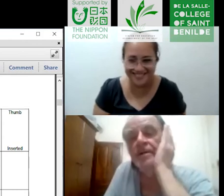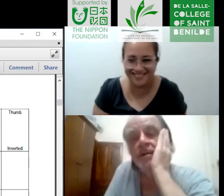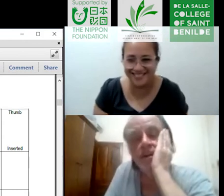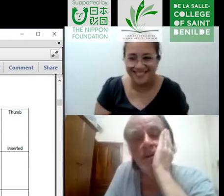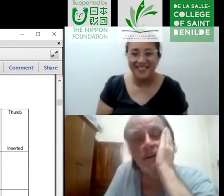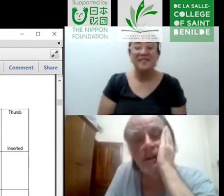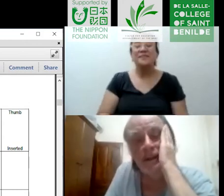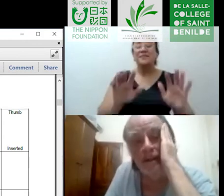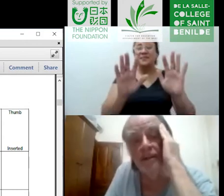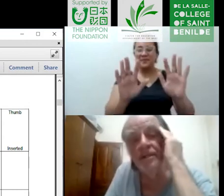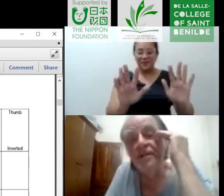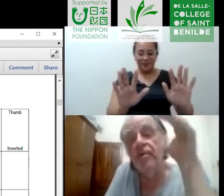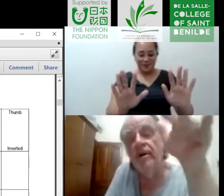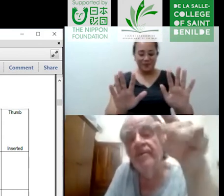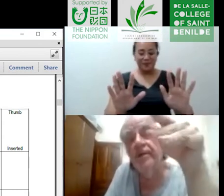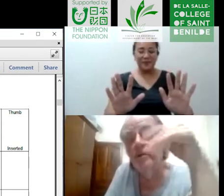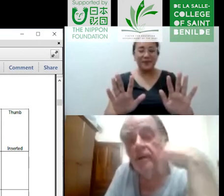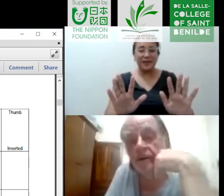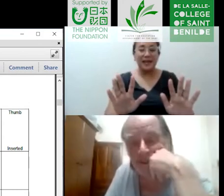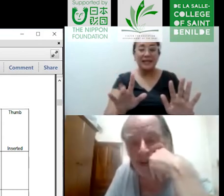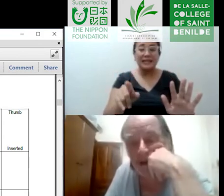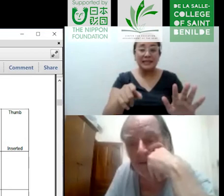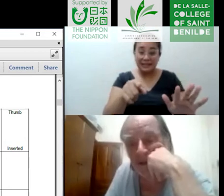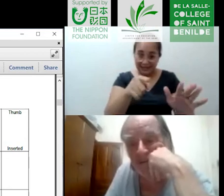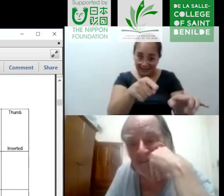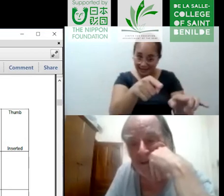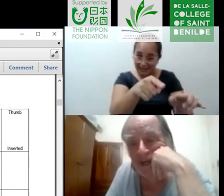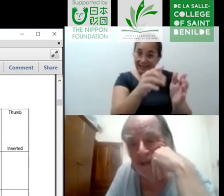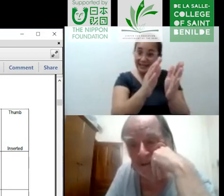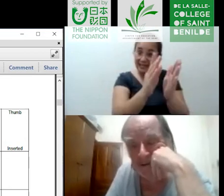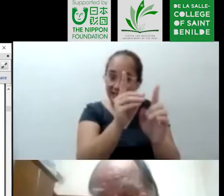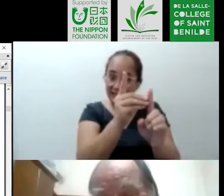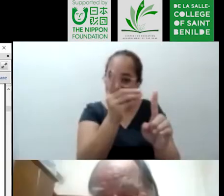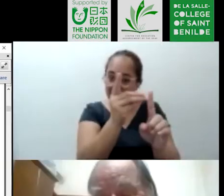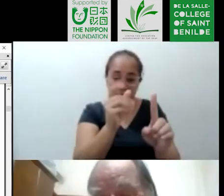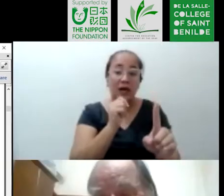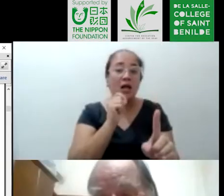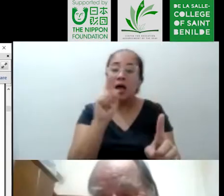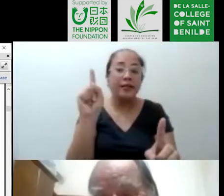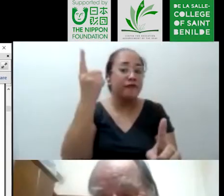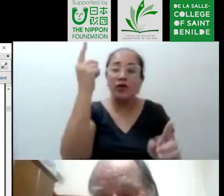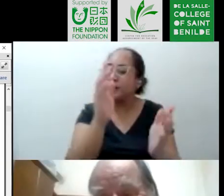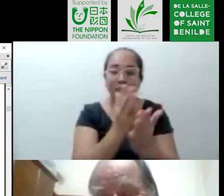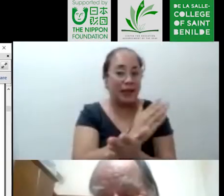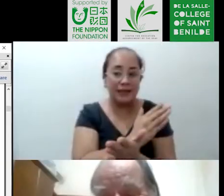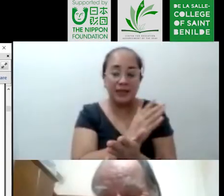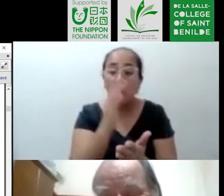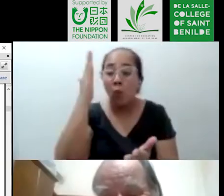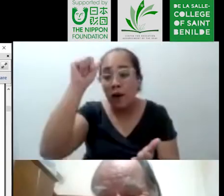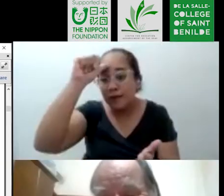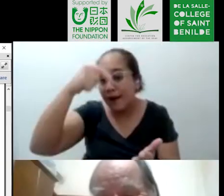we'll see this part of the dictionary is not going to be the first page, because you're going to have an